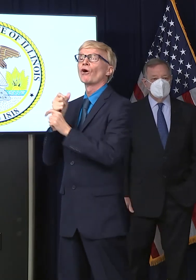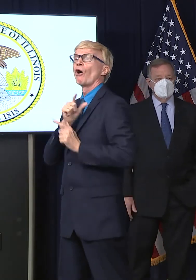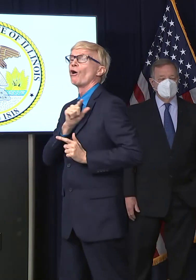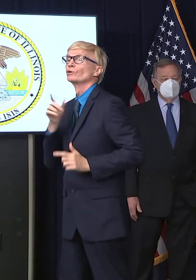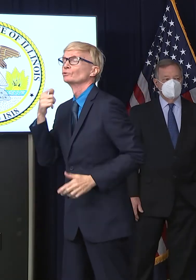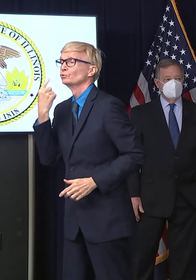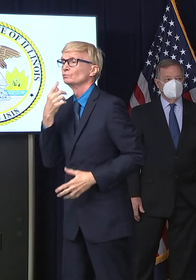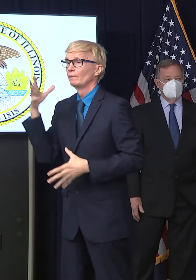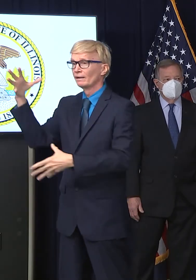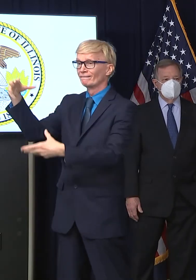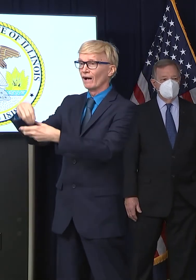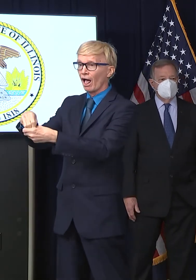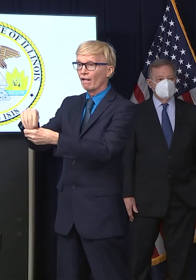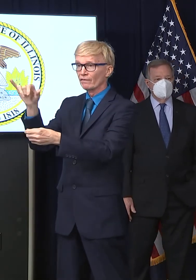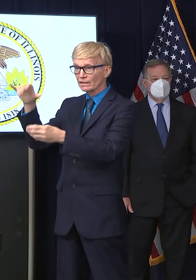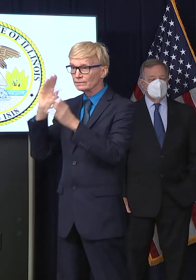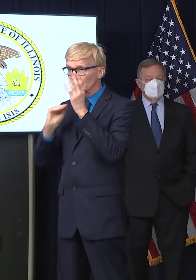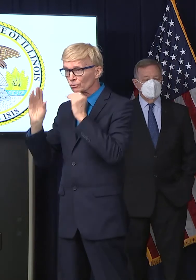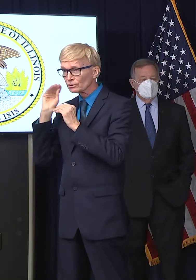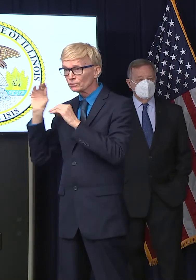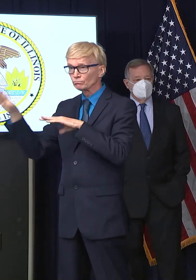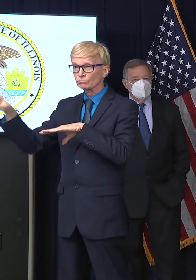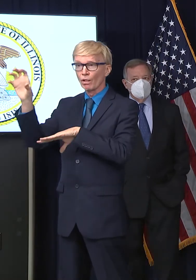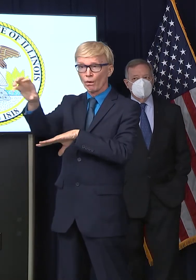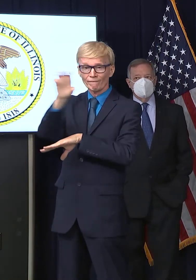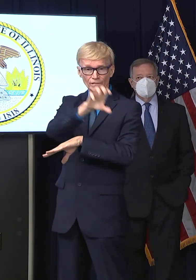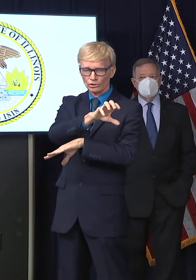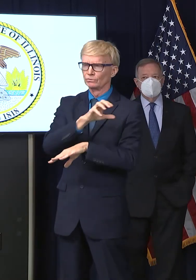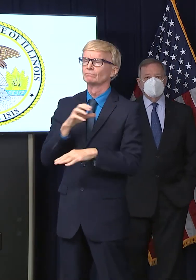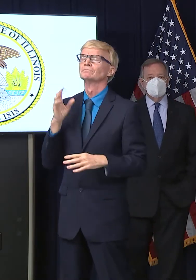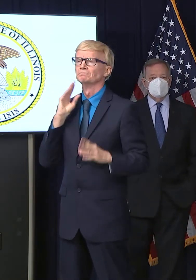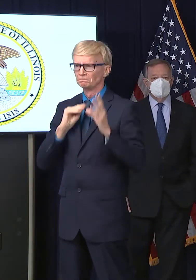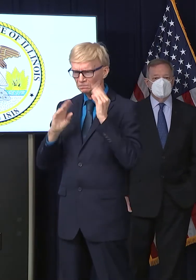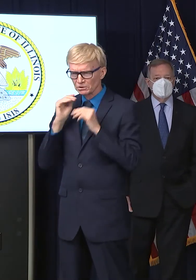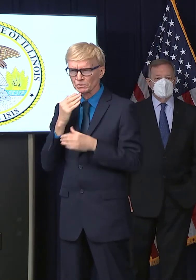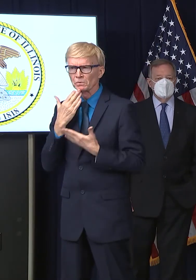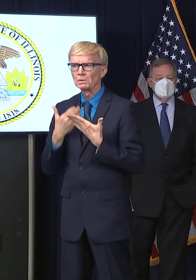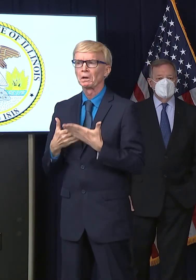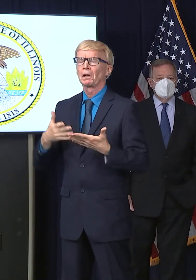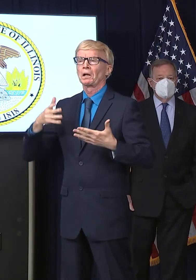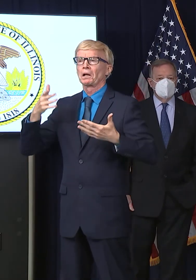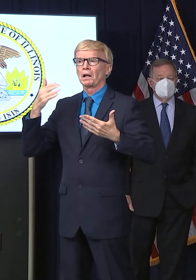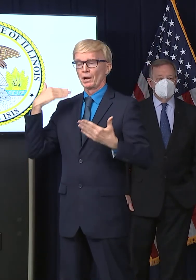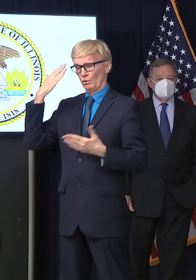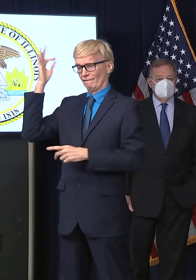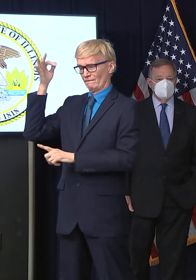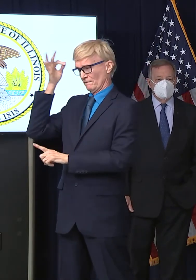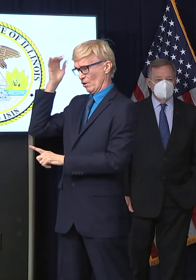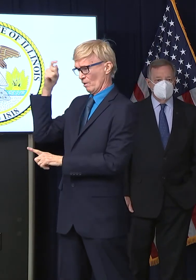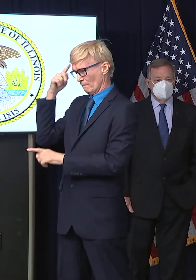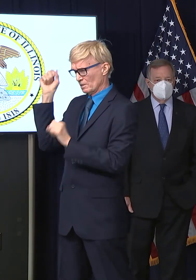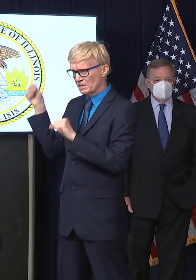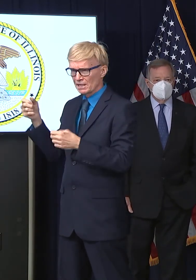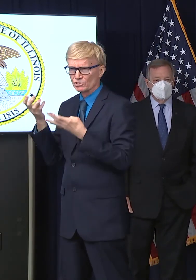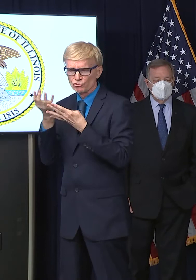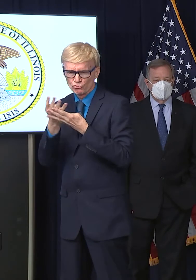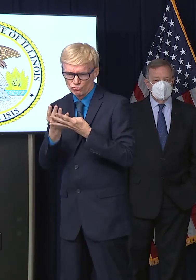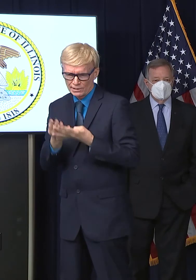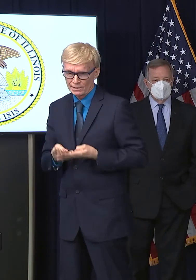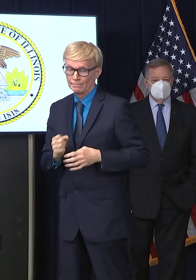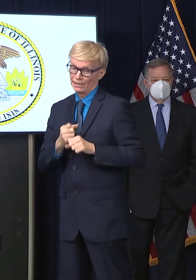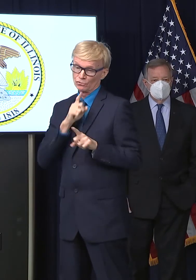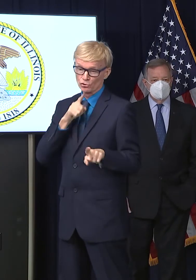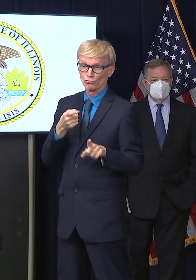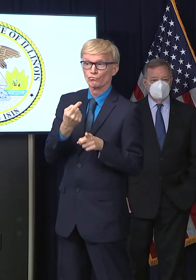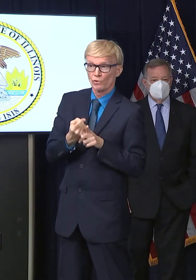who have been involved in this in other locations have done a great job. I know that the federal government will do a great job at screening, making sure that people who